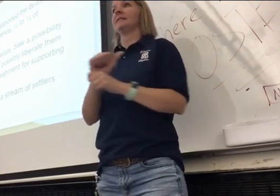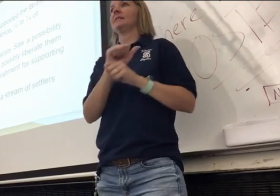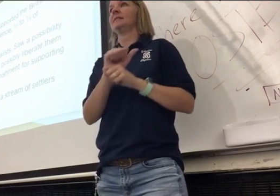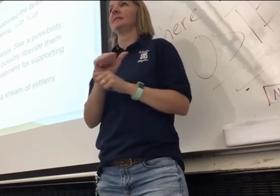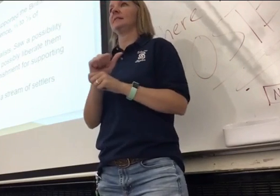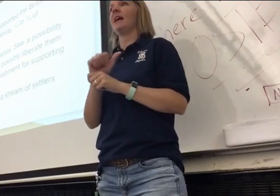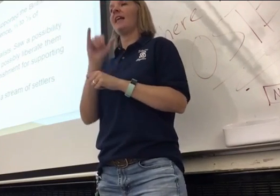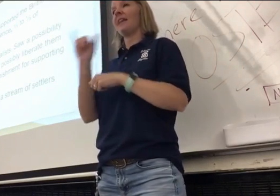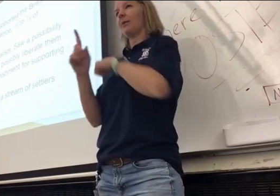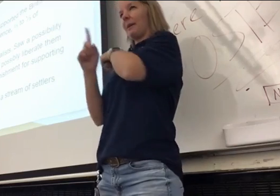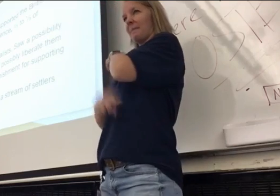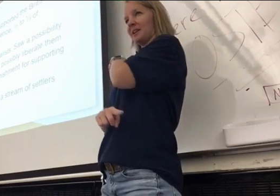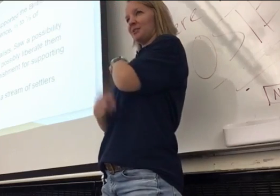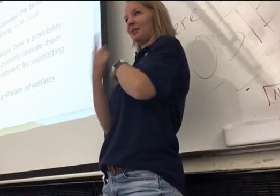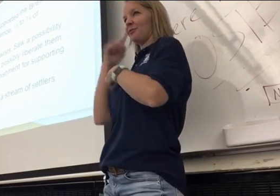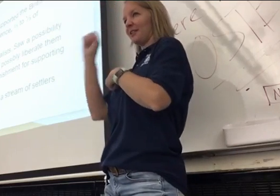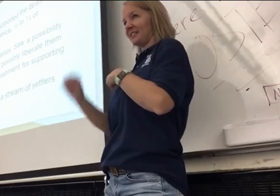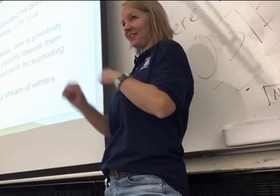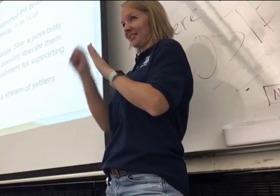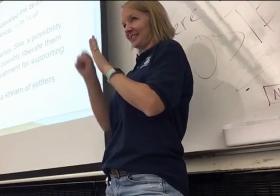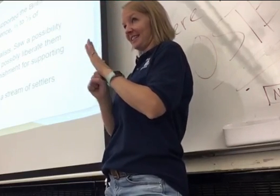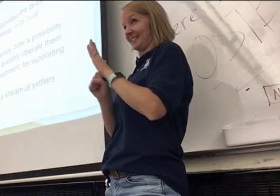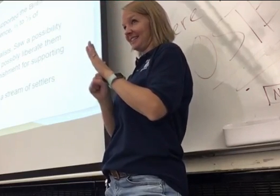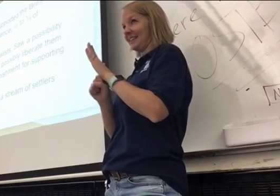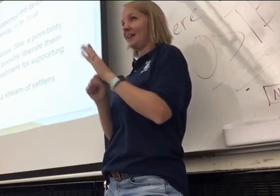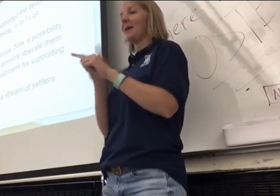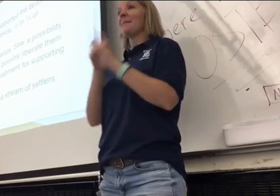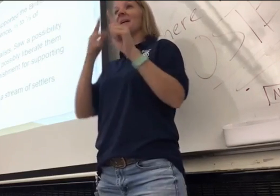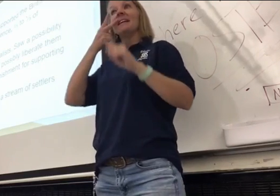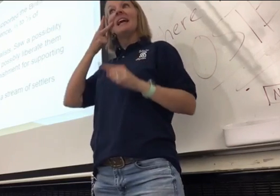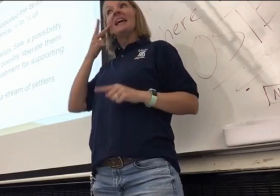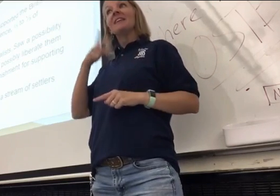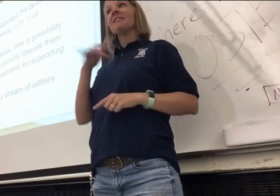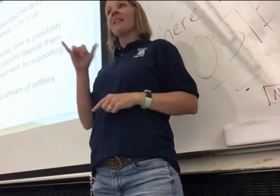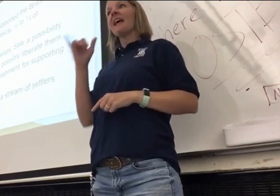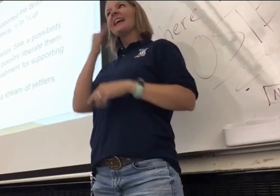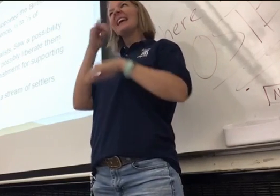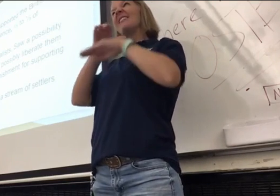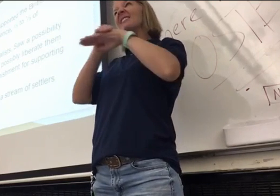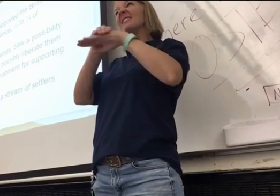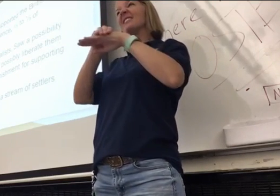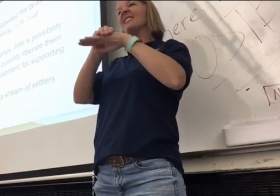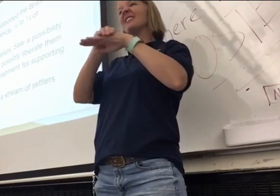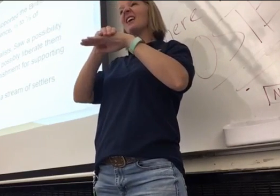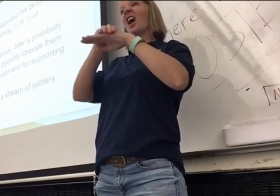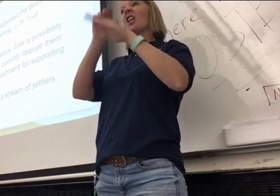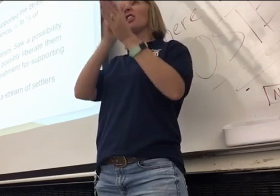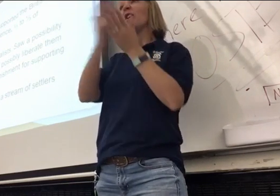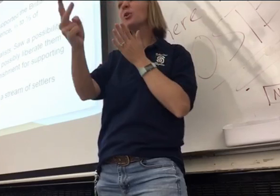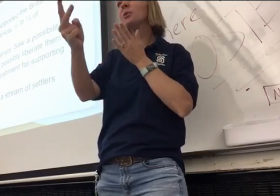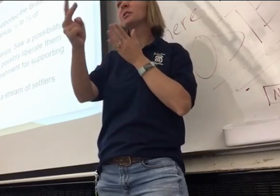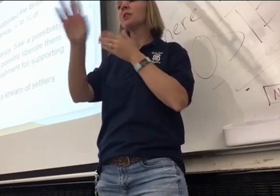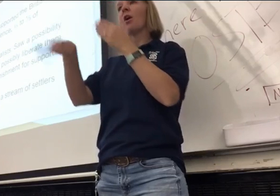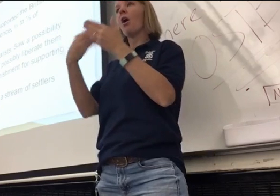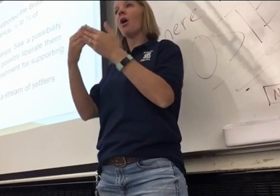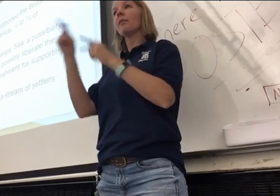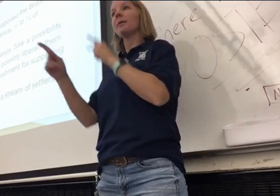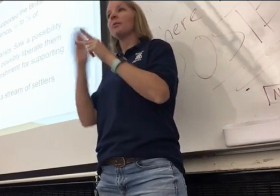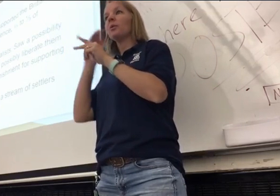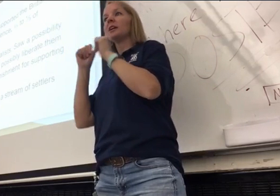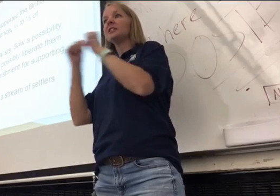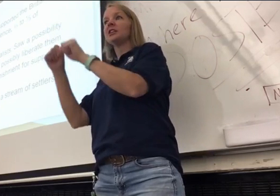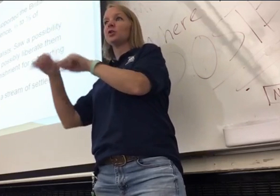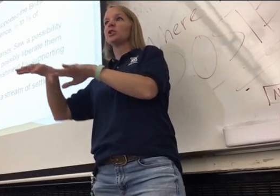southern states. Natives felt like if the British lost, all the colonists were going to continue to go west and take their native